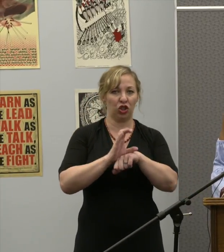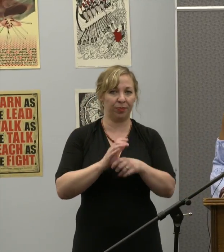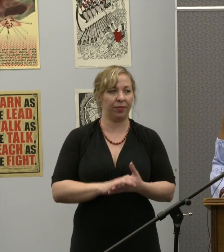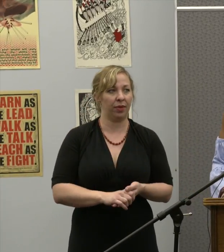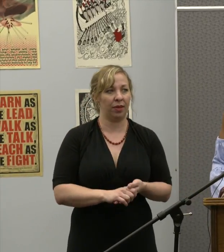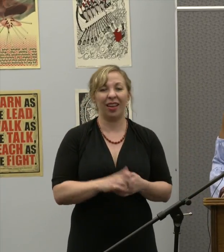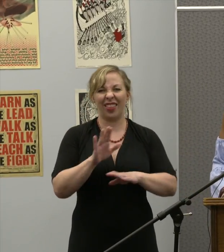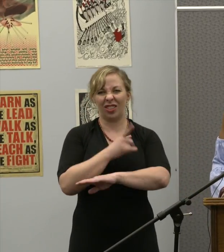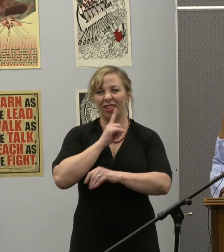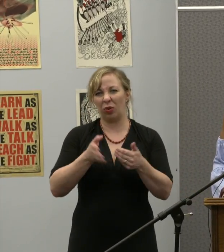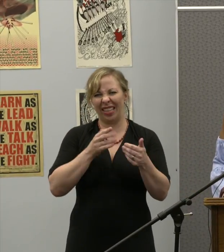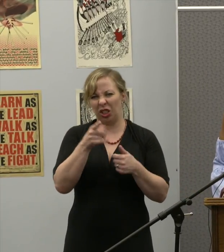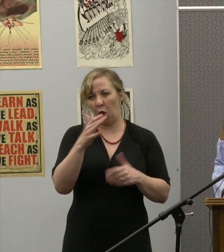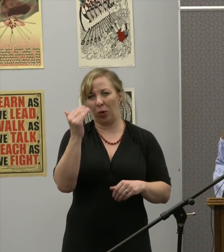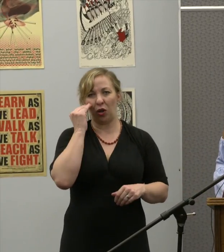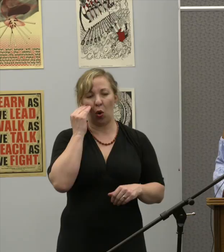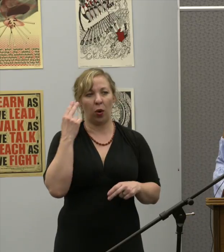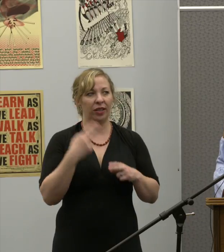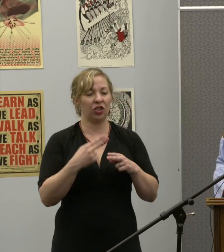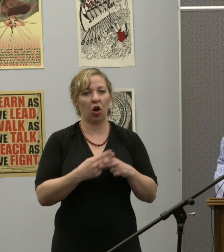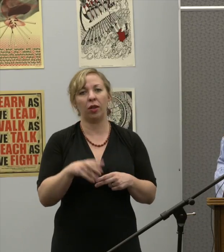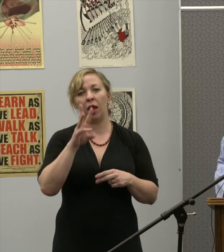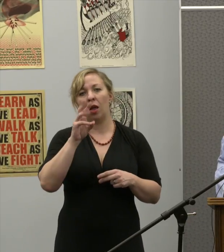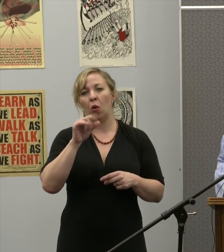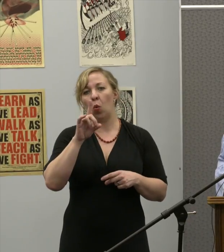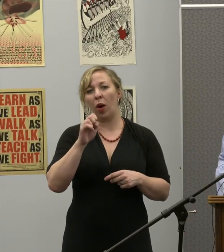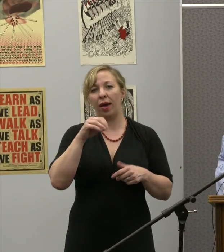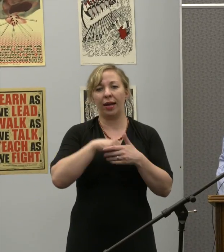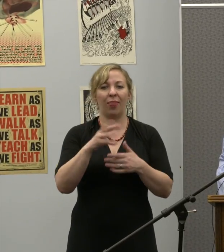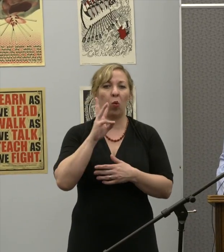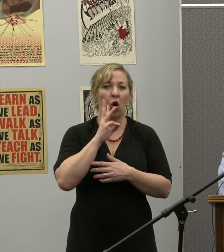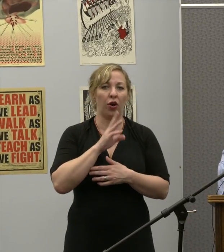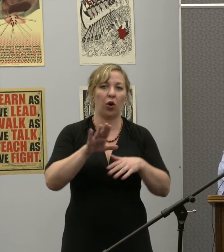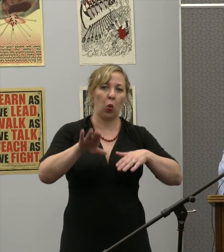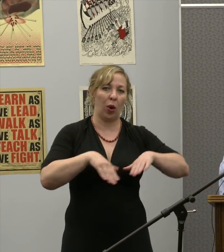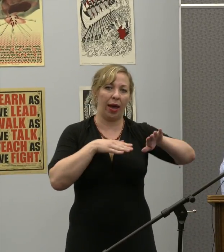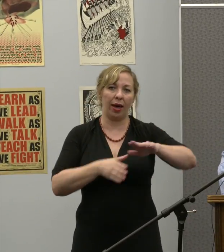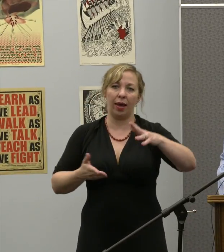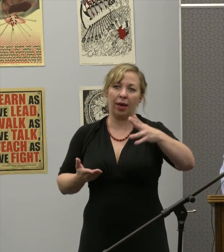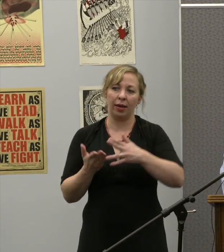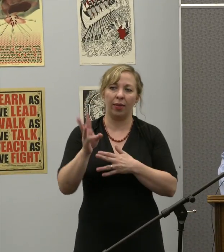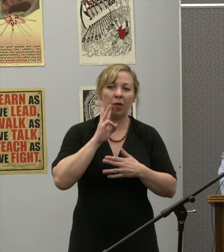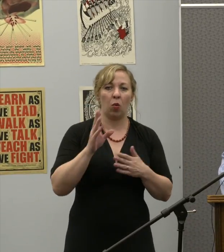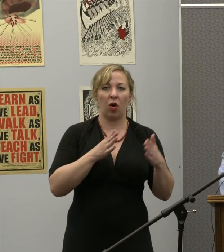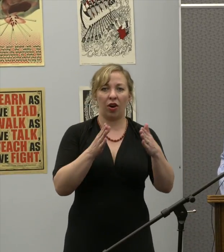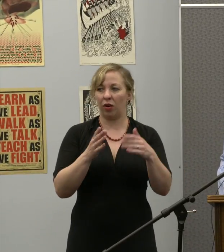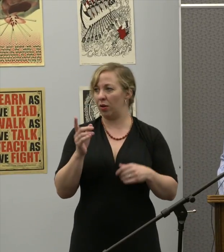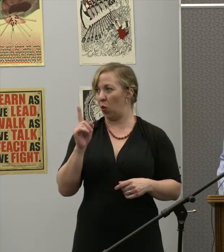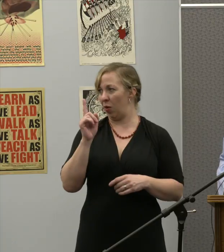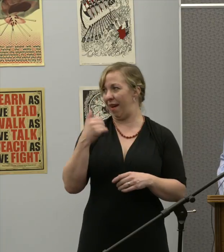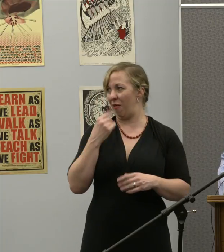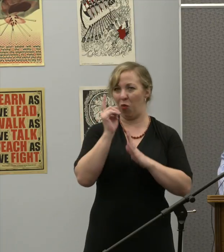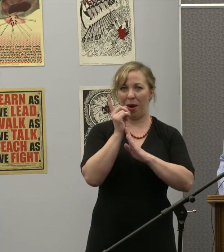song is easy. You actually know this song. It's called Wade in the Water. I want to spend just my 1 minute, I don't have my timekeeper, but I